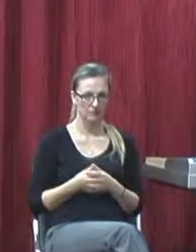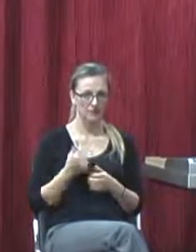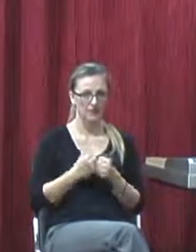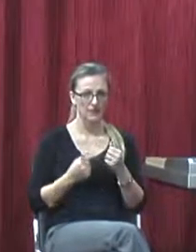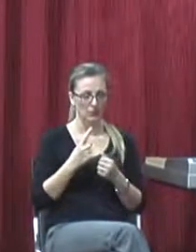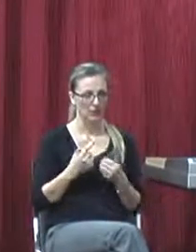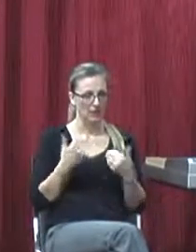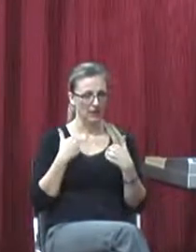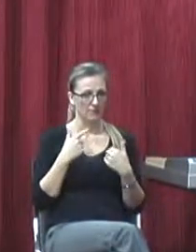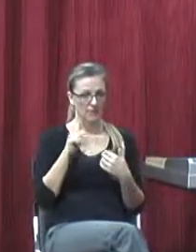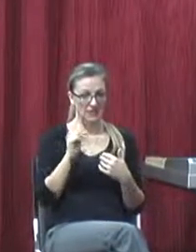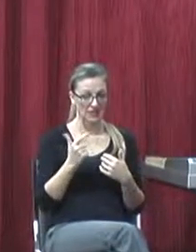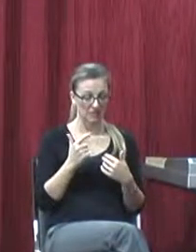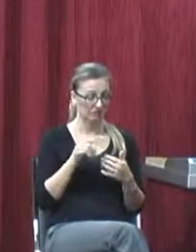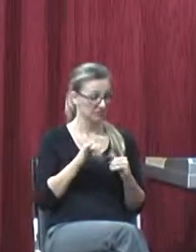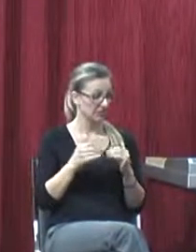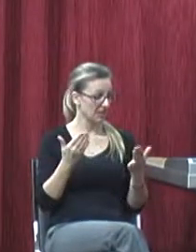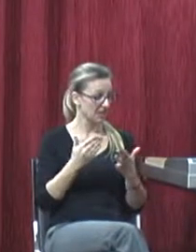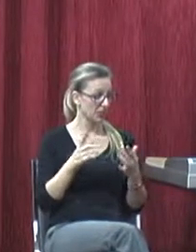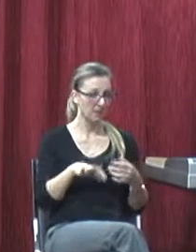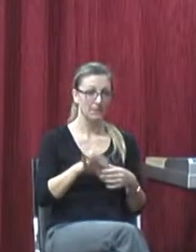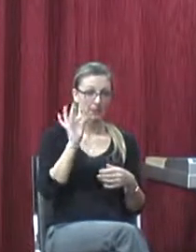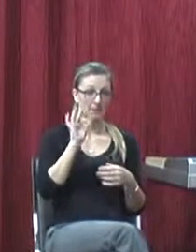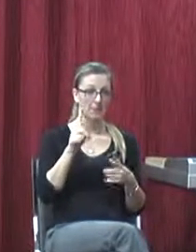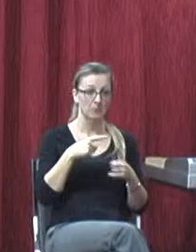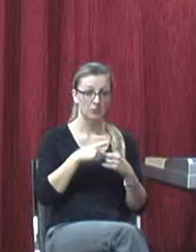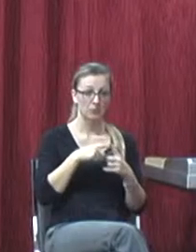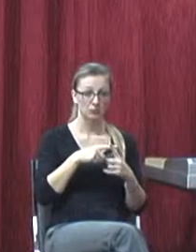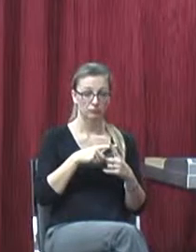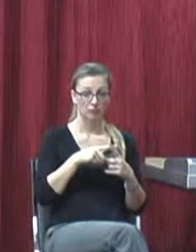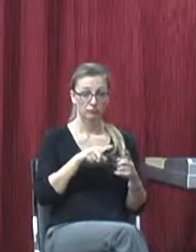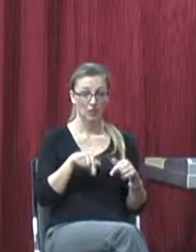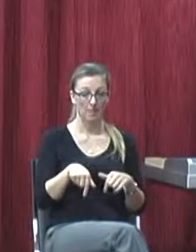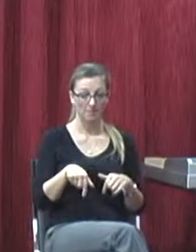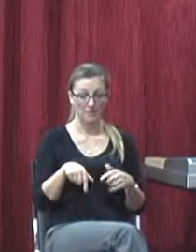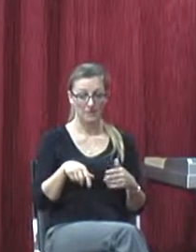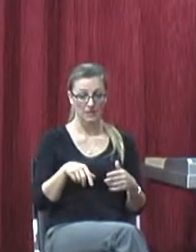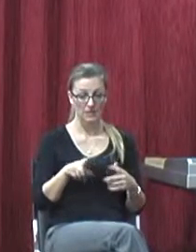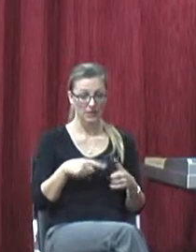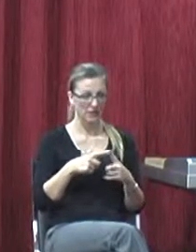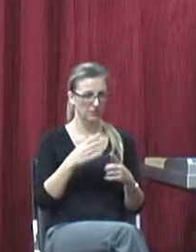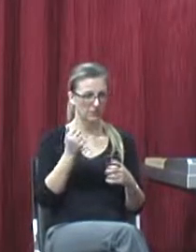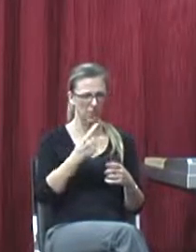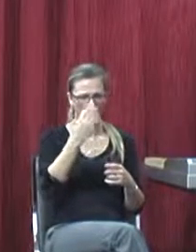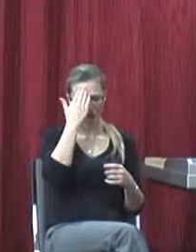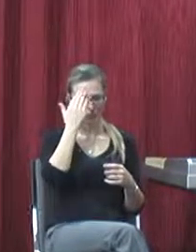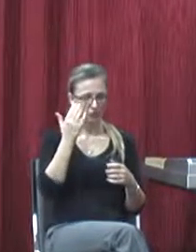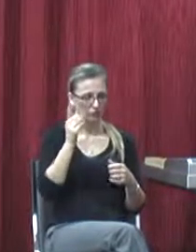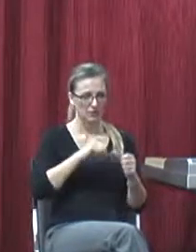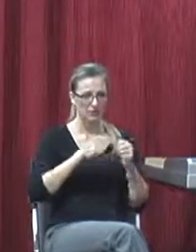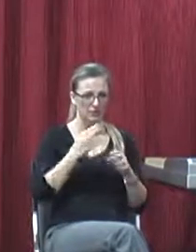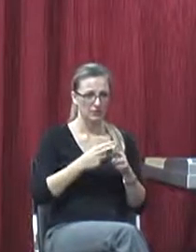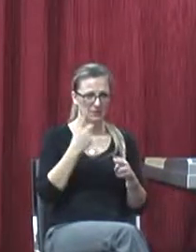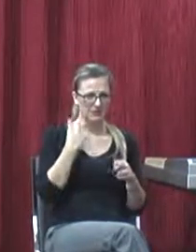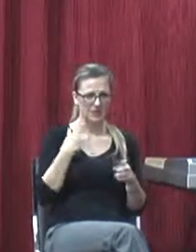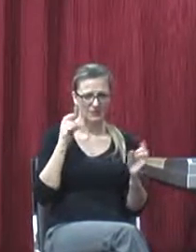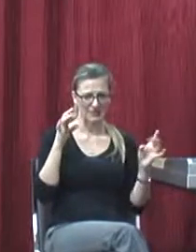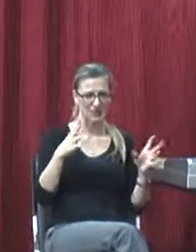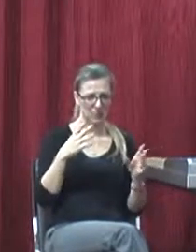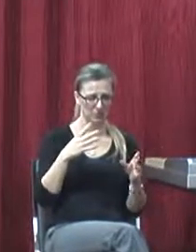everybody would have these tags. They would stay here. You'd pick them up when you come in the morning. And we'd all be able to know each other's names, because I have a terrible time remembering